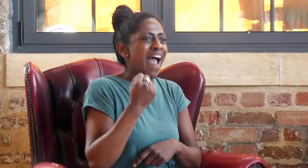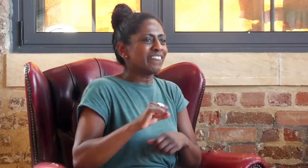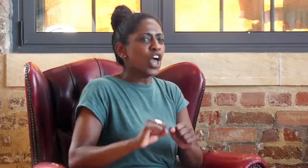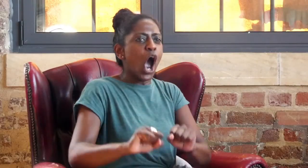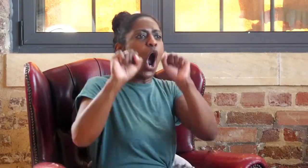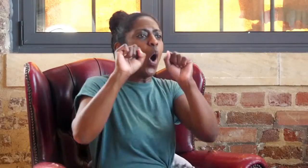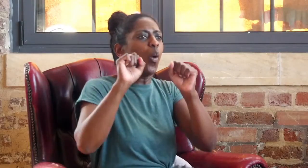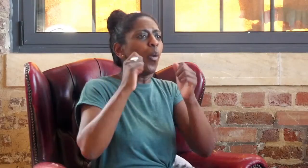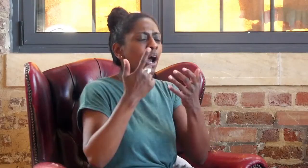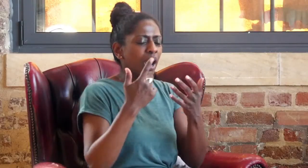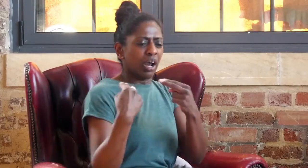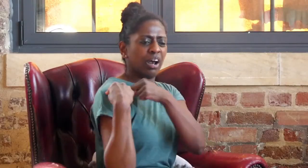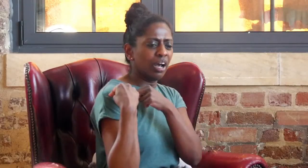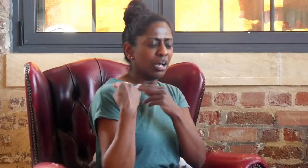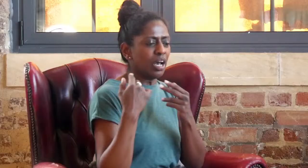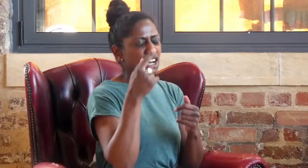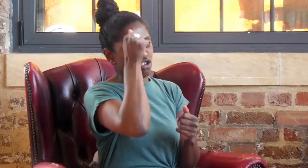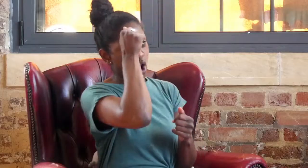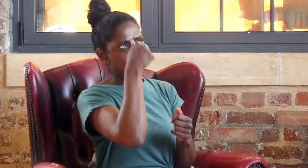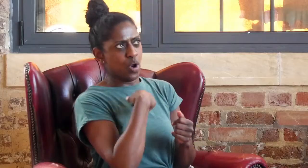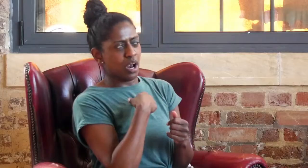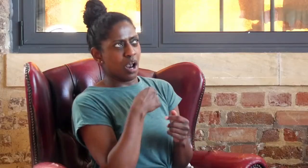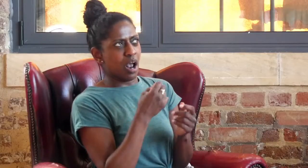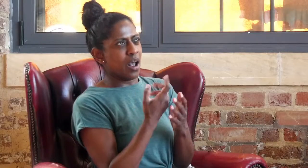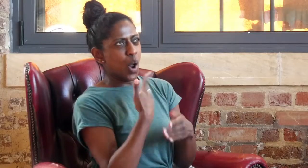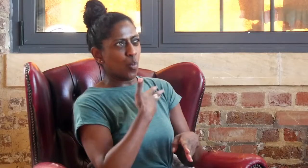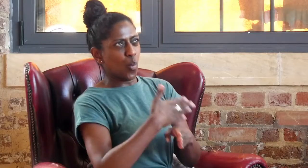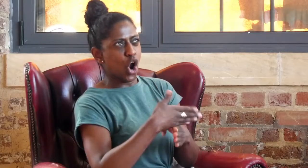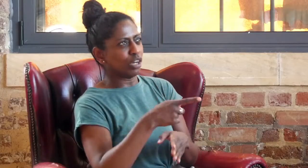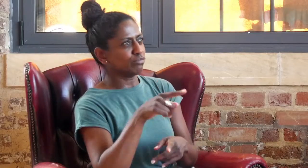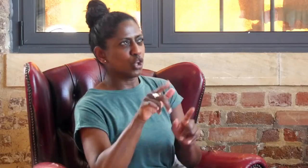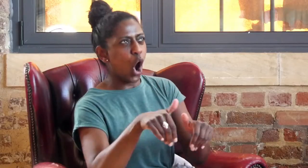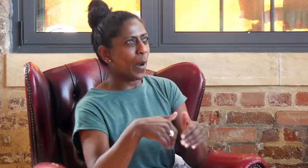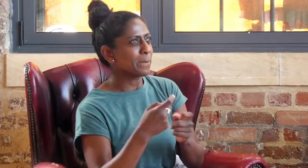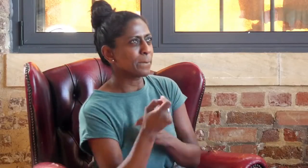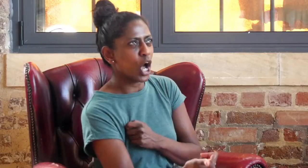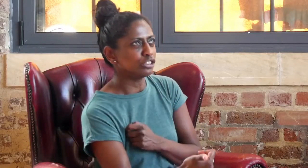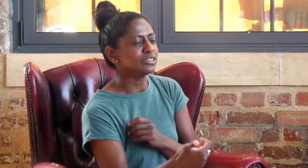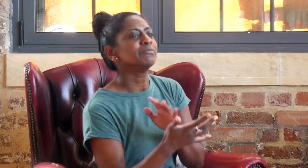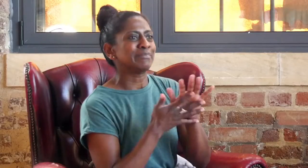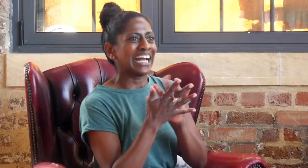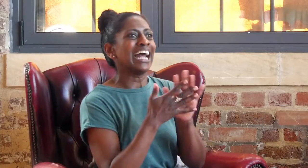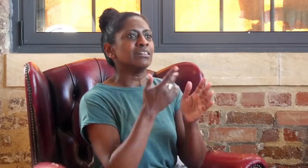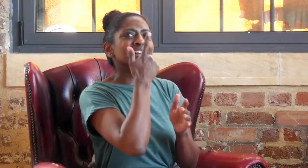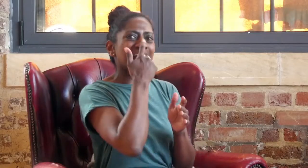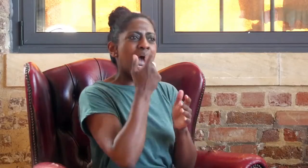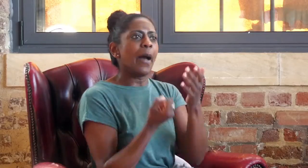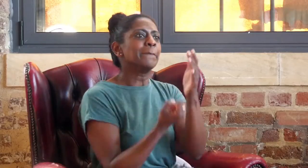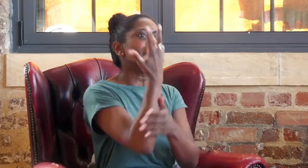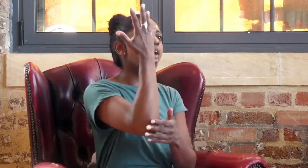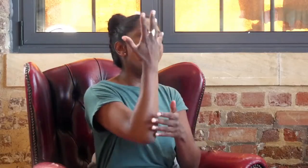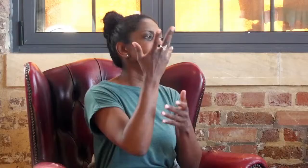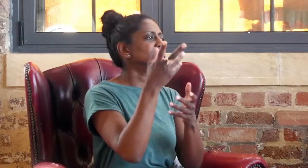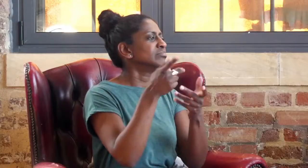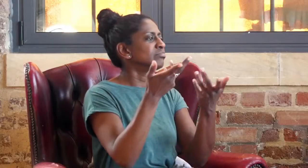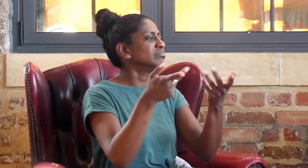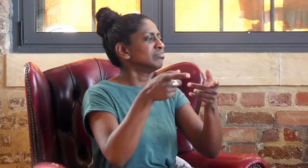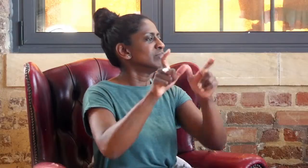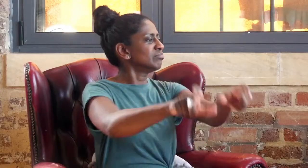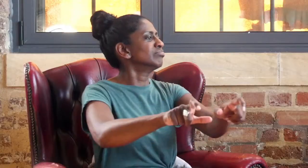of you, and say everybody has their own preferences. You know what could work for you depending on what your work schedule is, how